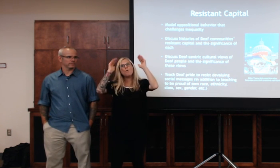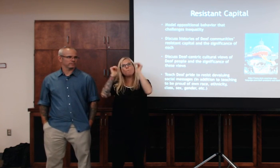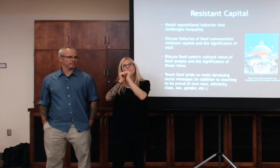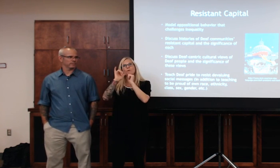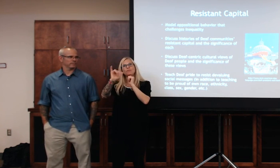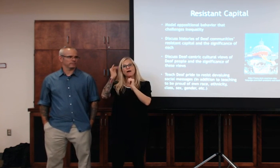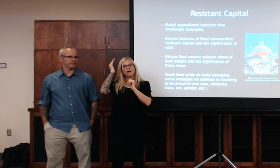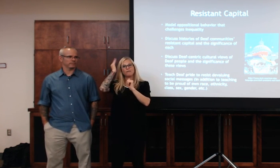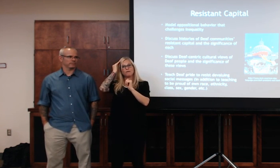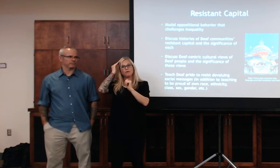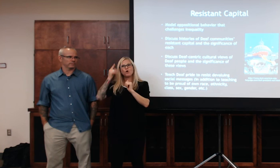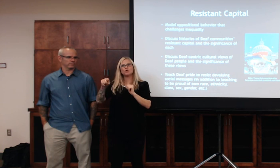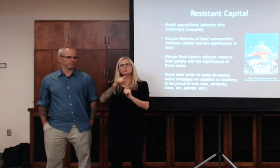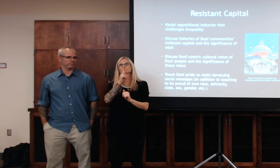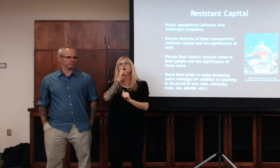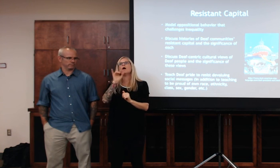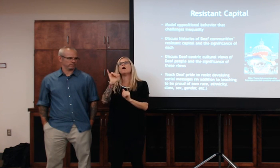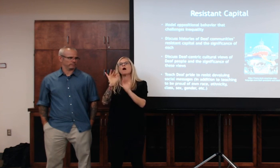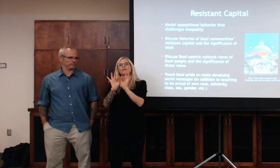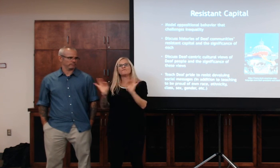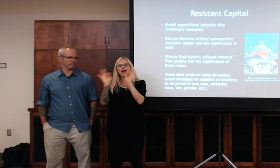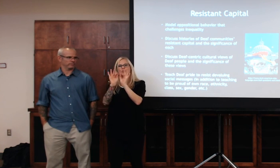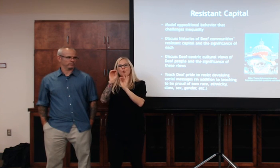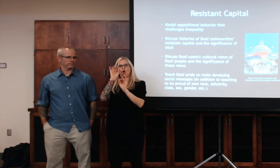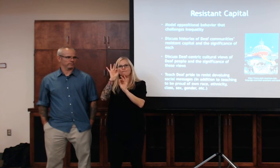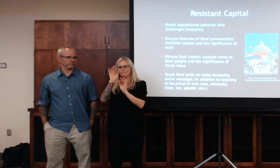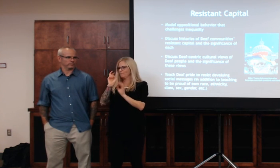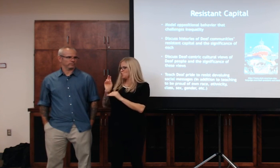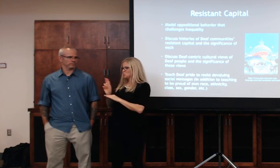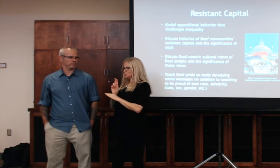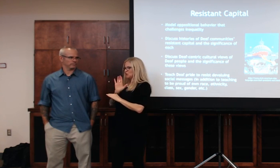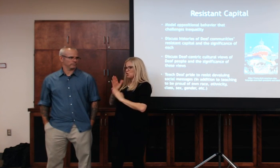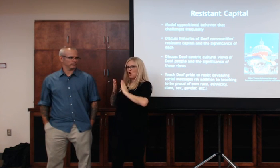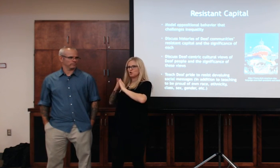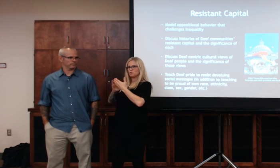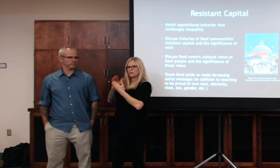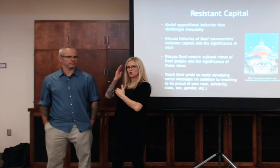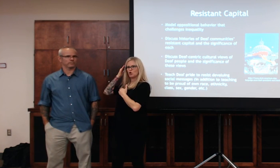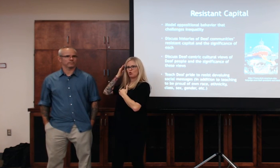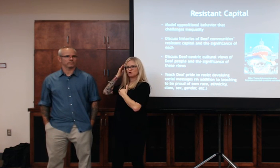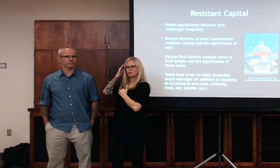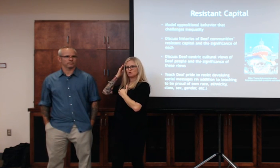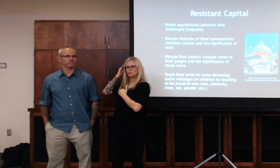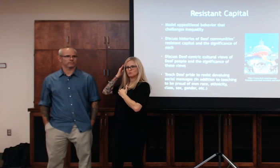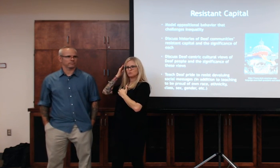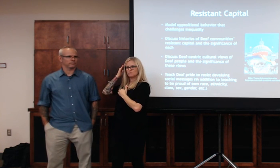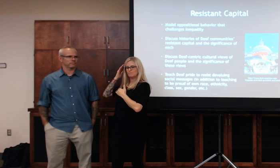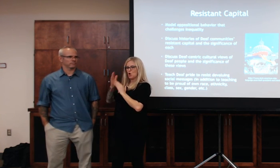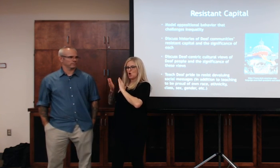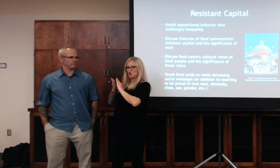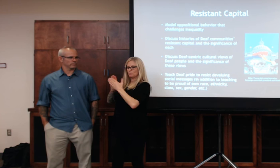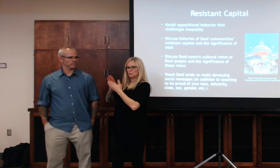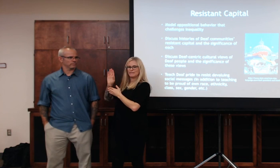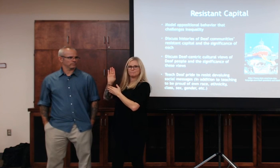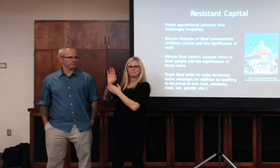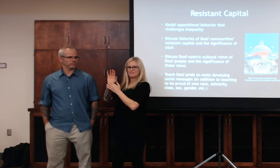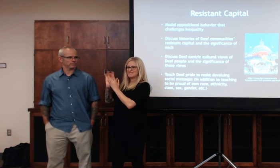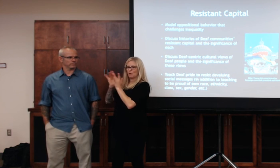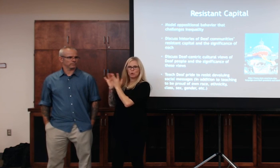I hope that with this extra knowledge, you will see the value of using your community knowledge, the knowledge of the community and